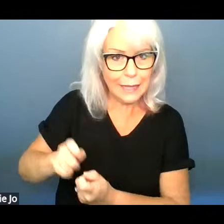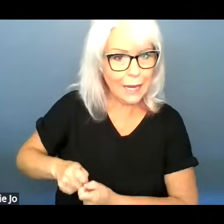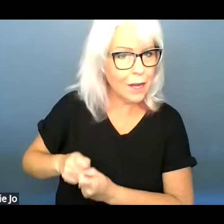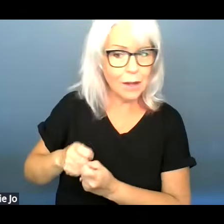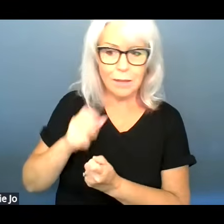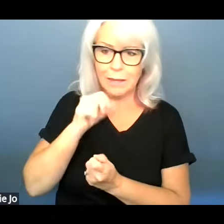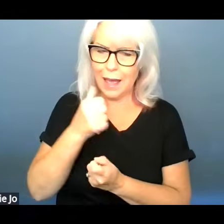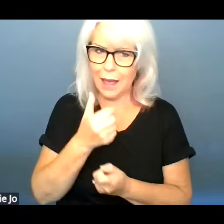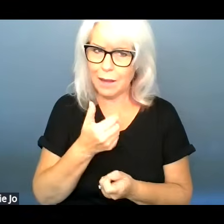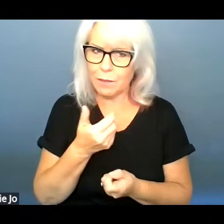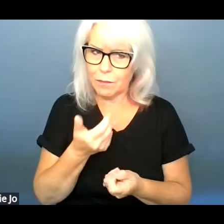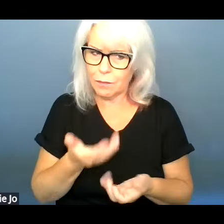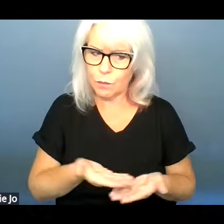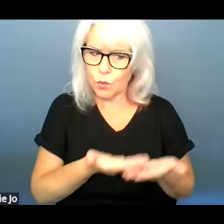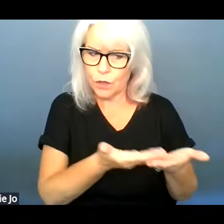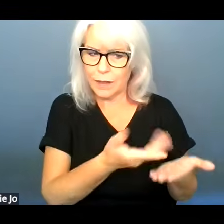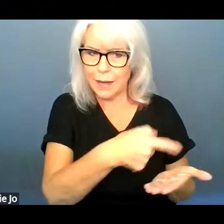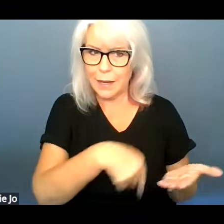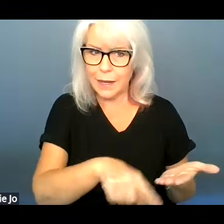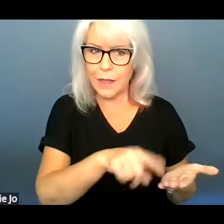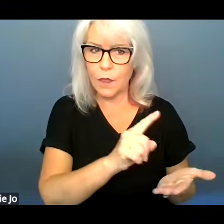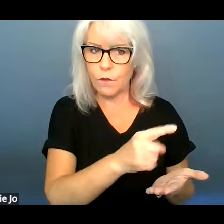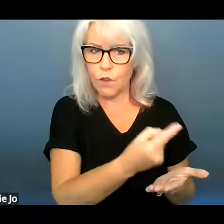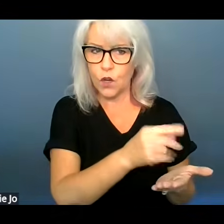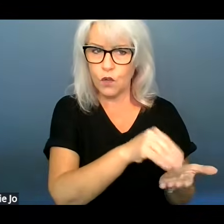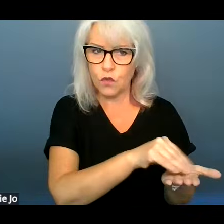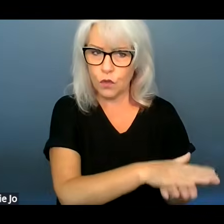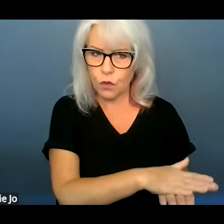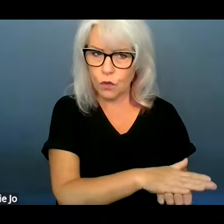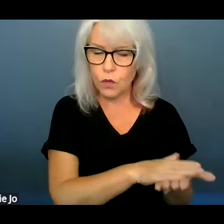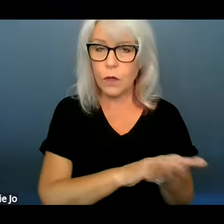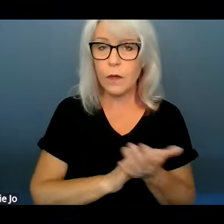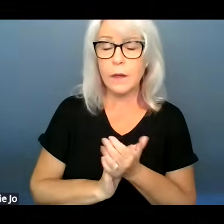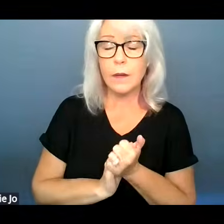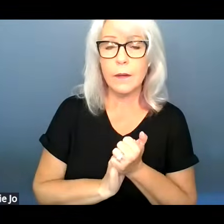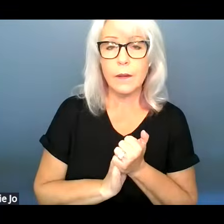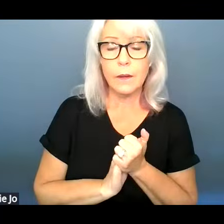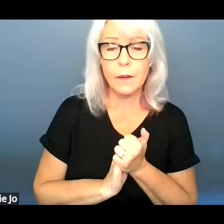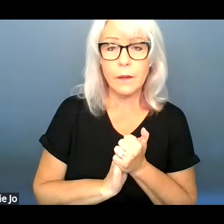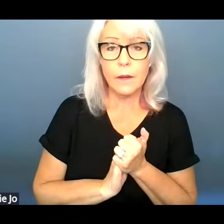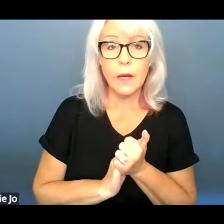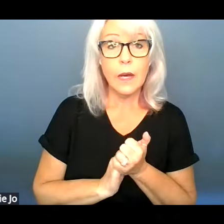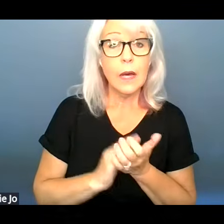one. There have been items here brought up with regard to